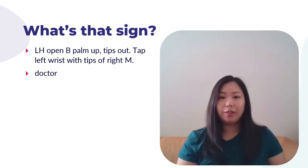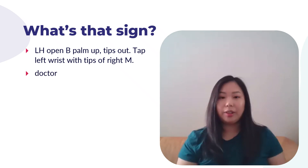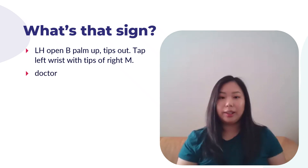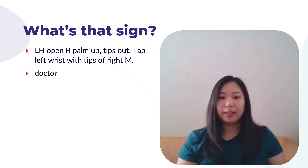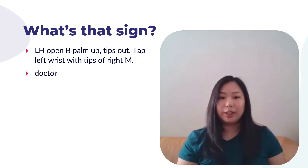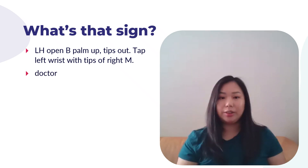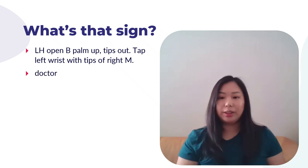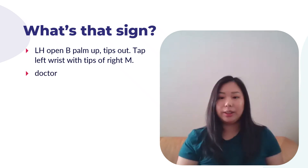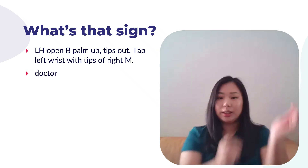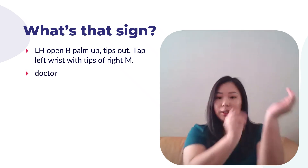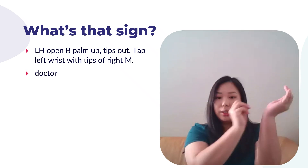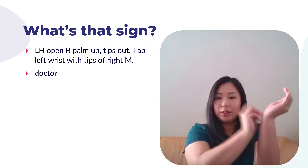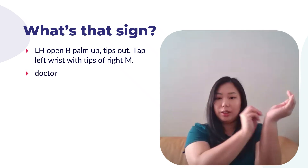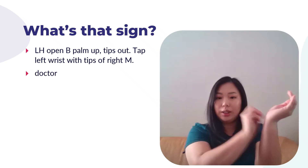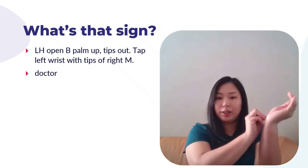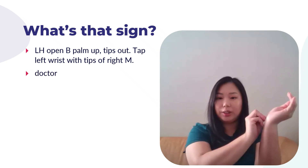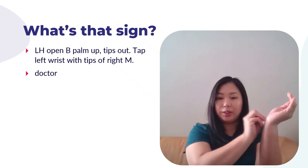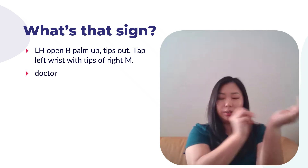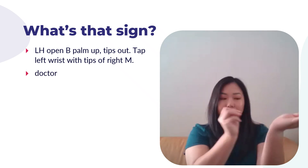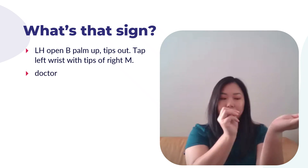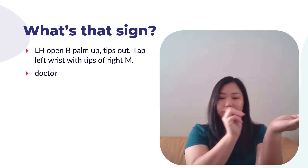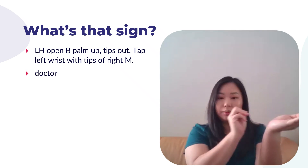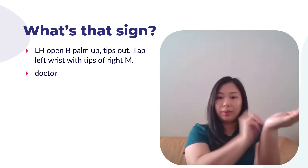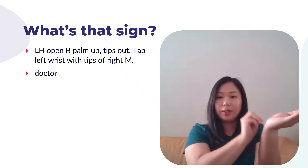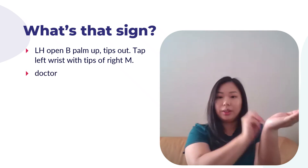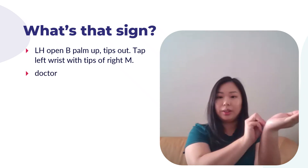The correct answer is doctor.